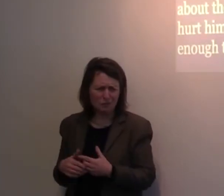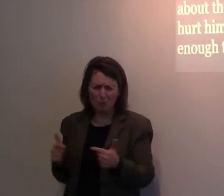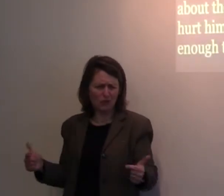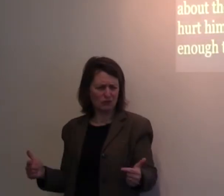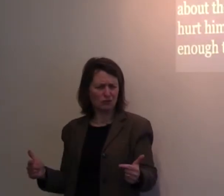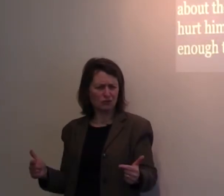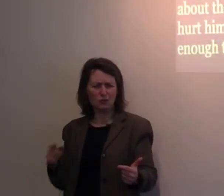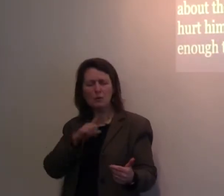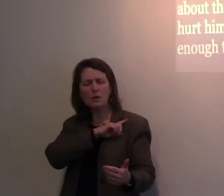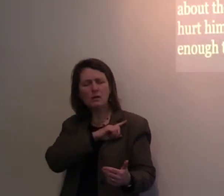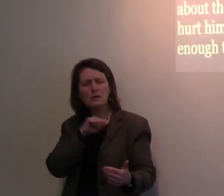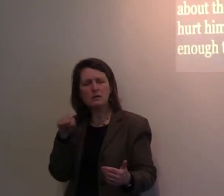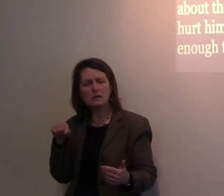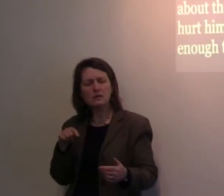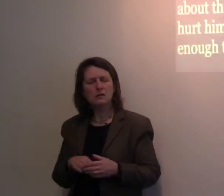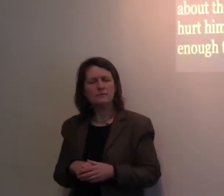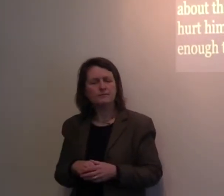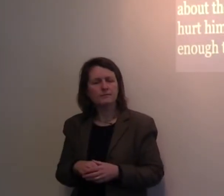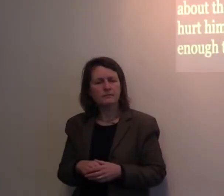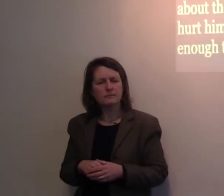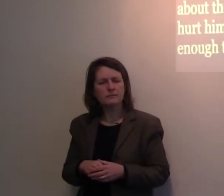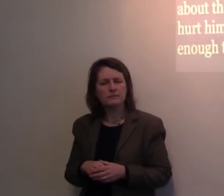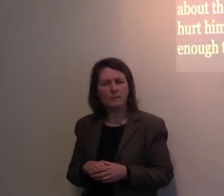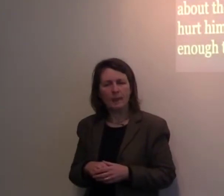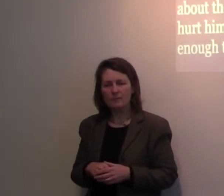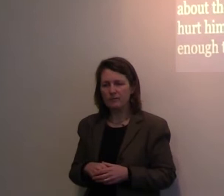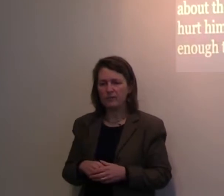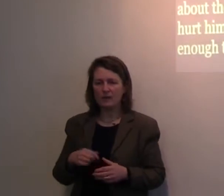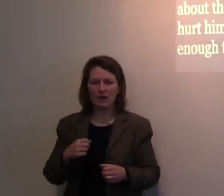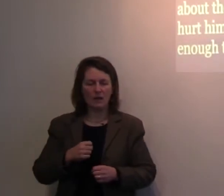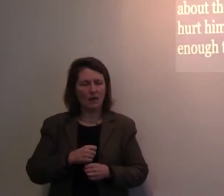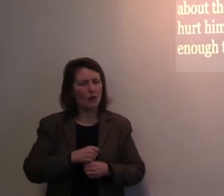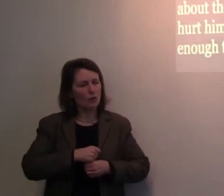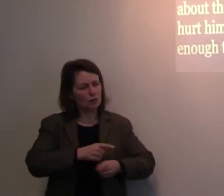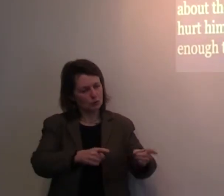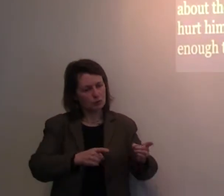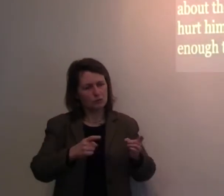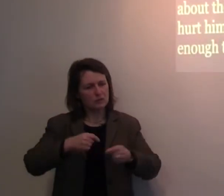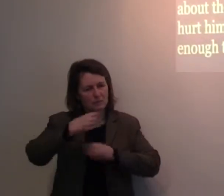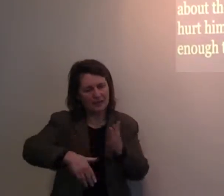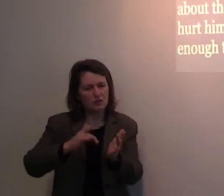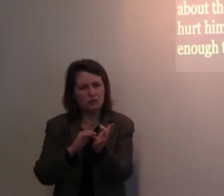Why? Because he was telling people about the Lord Jesus.